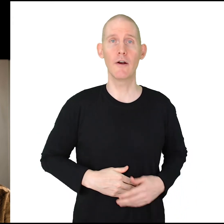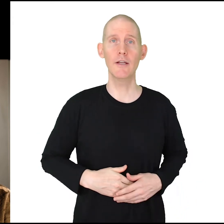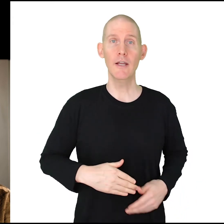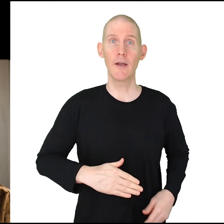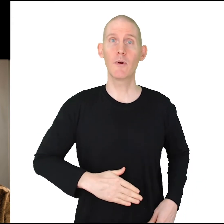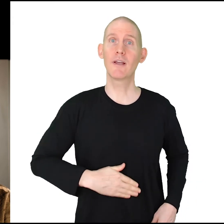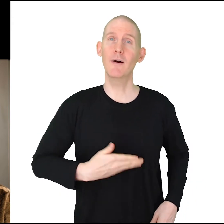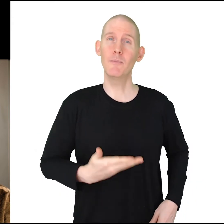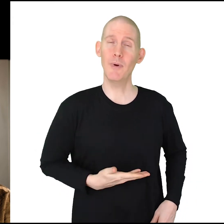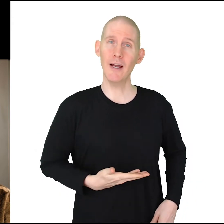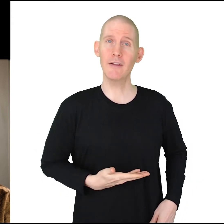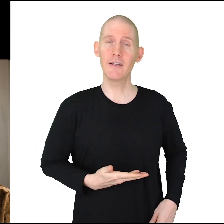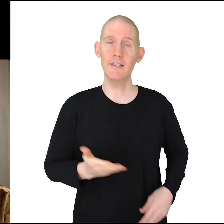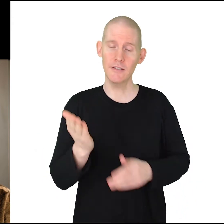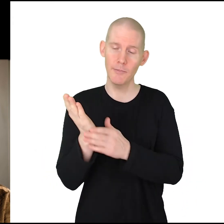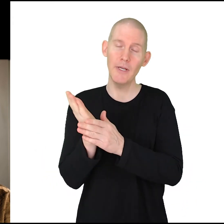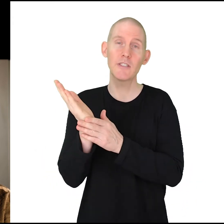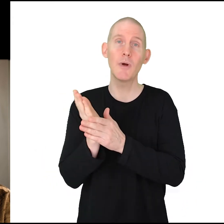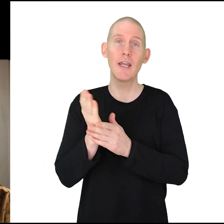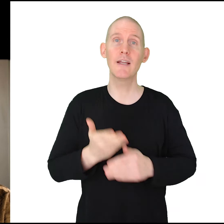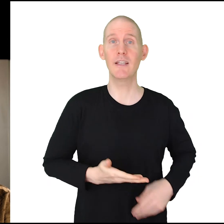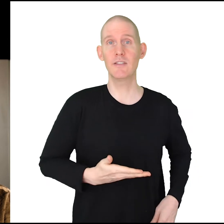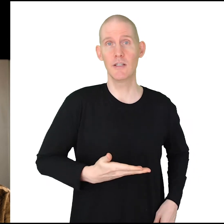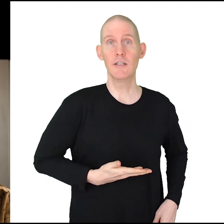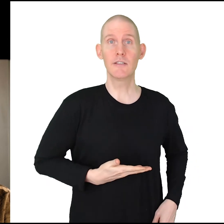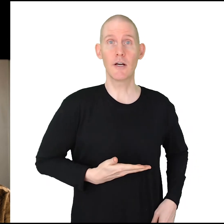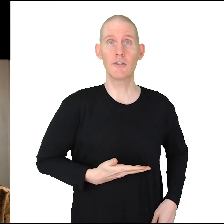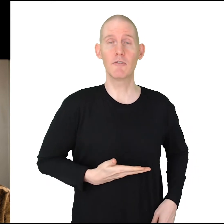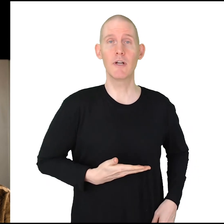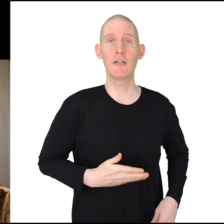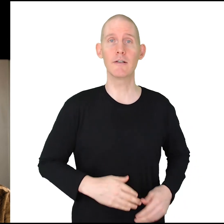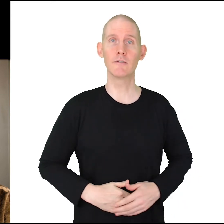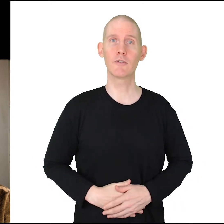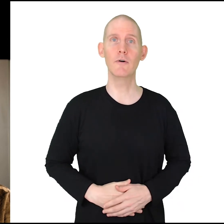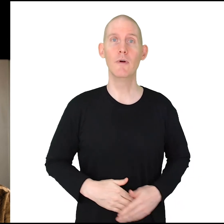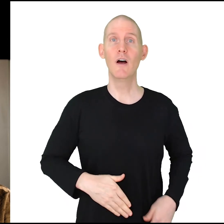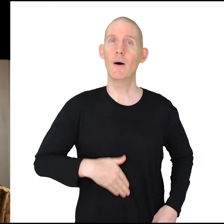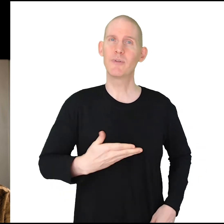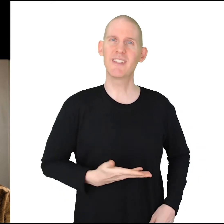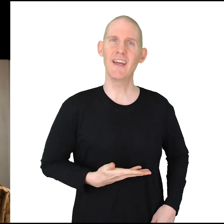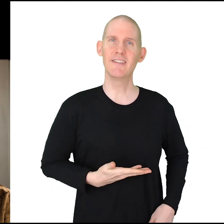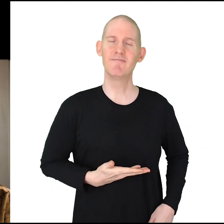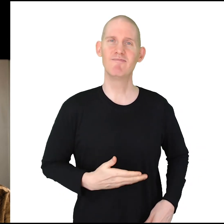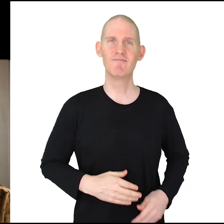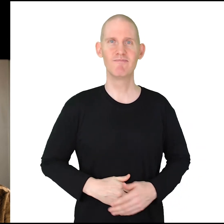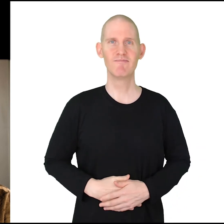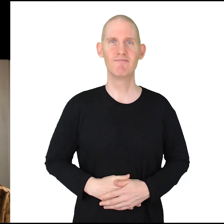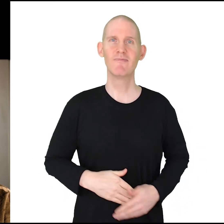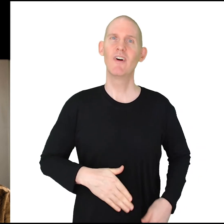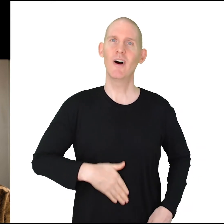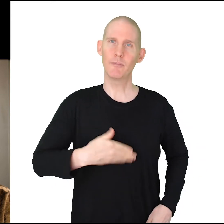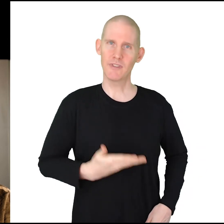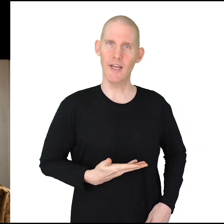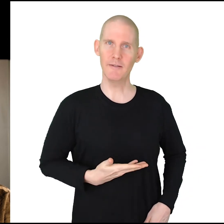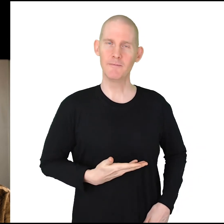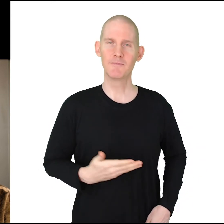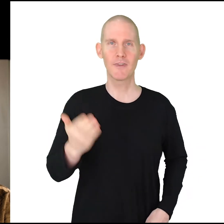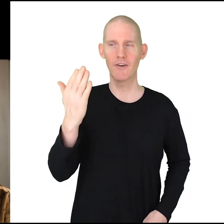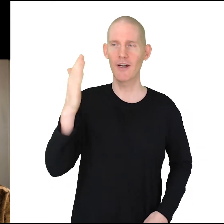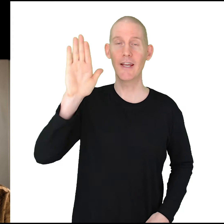and when I come back like this, the base of my hand is touching right here. So upset. Upset. Right, hand shape